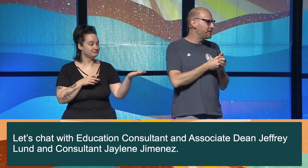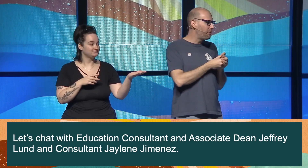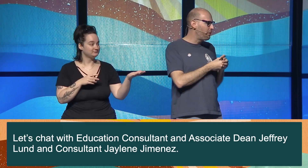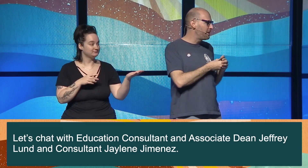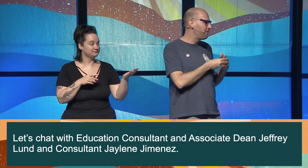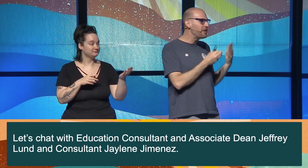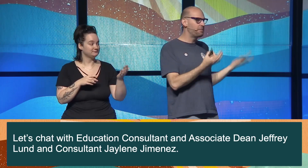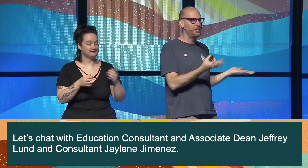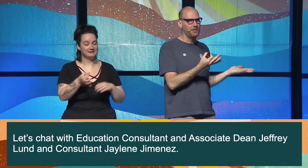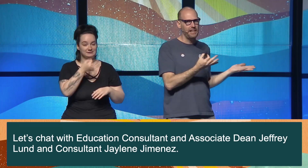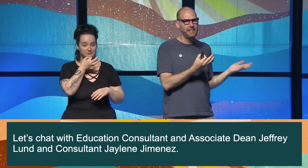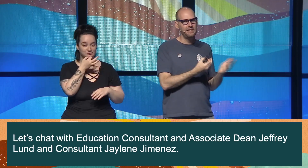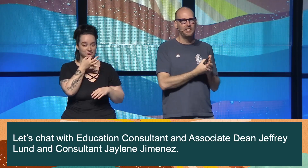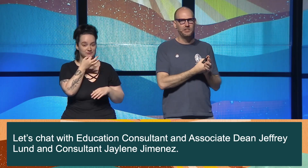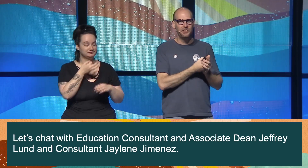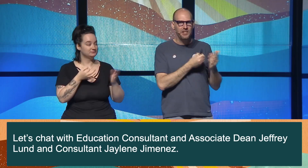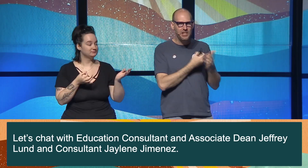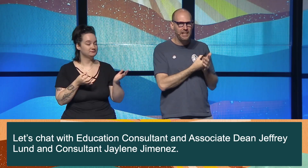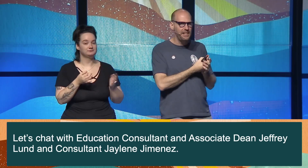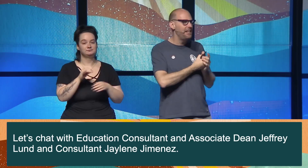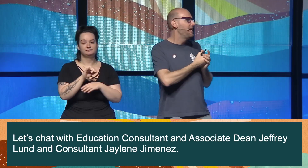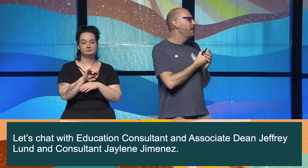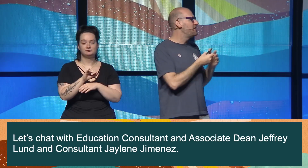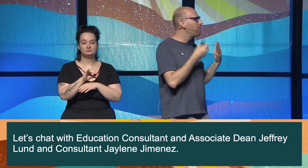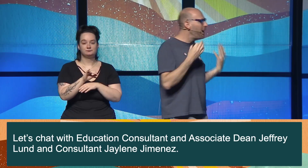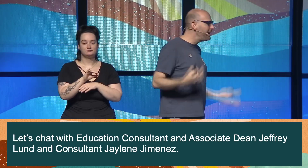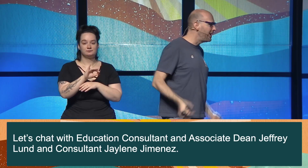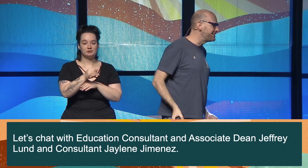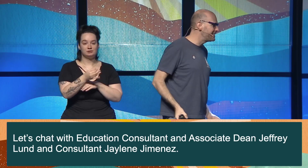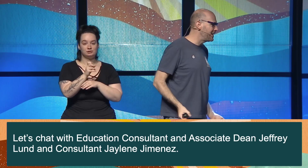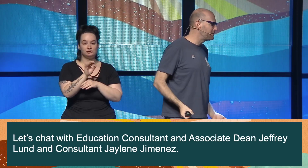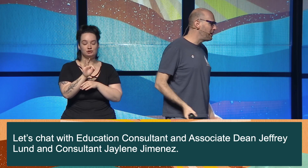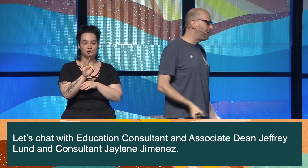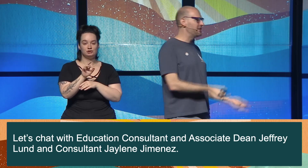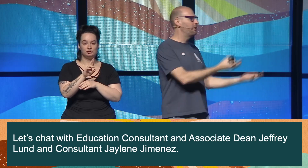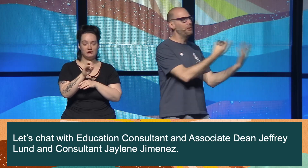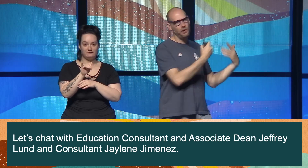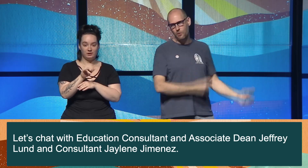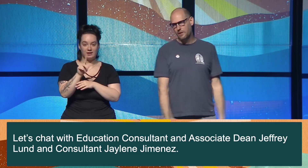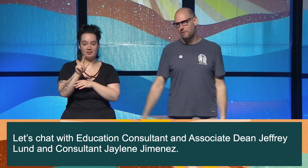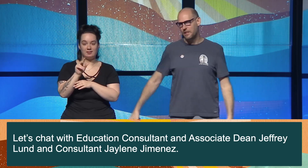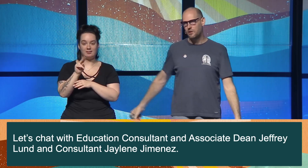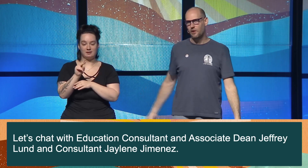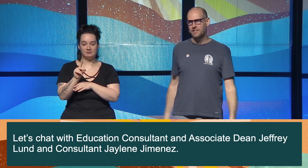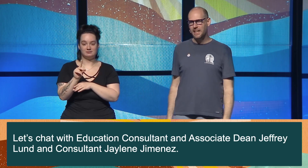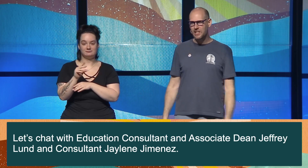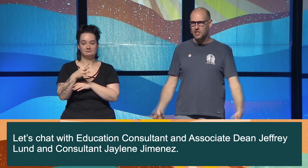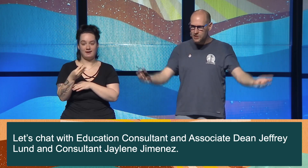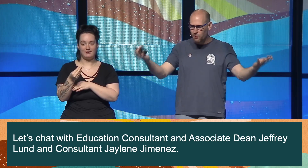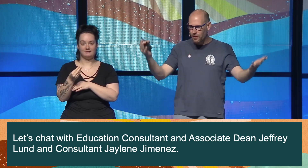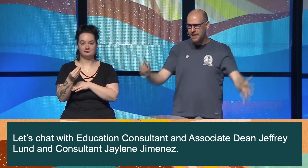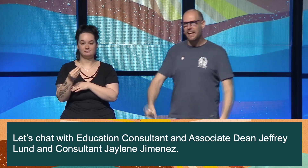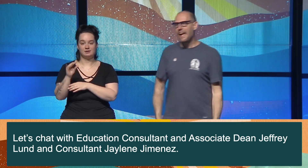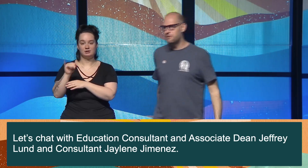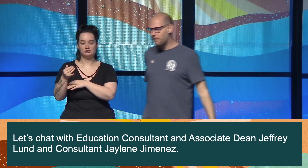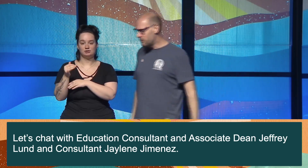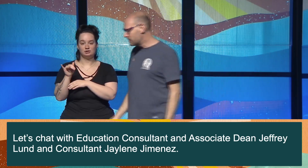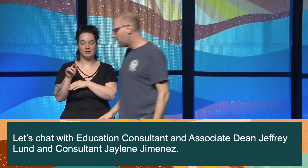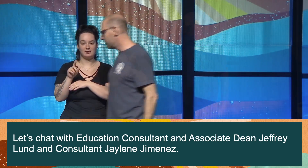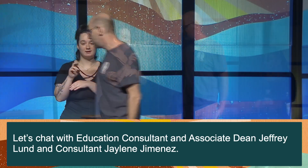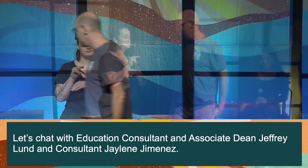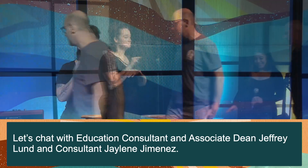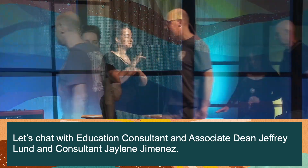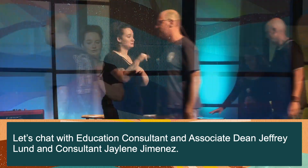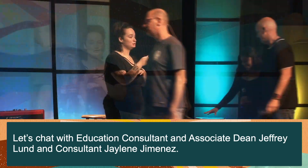and he has brought with him a very special guest, the consultant Jaylene Jimenez as well. And so we want to welcome them to our stage this morning as we have a